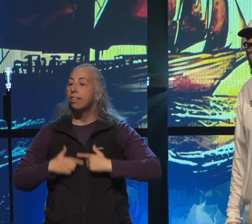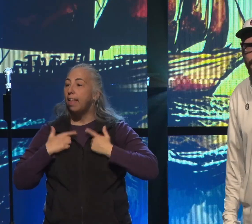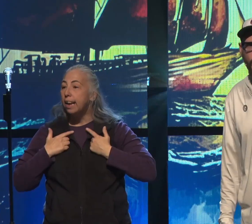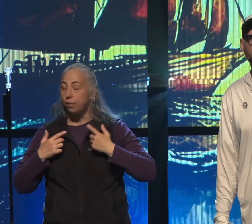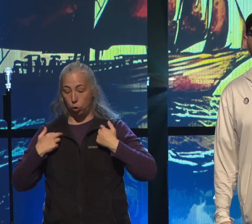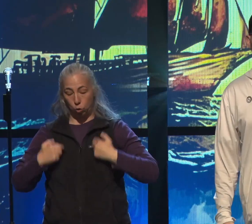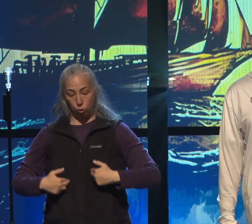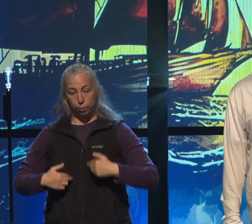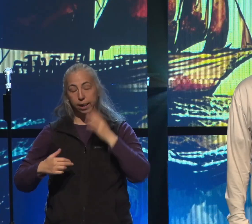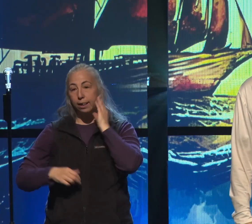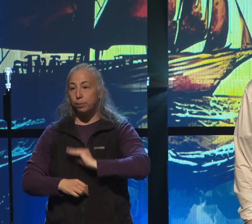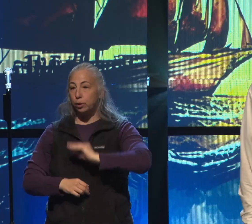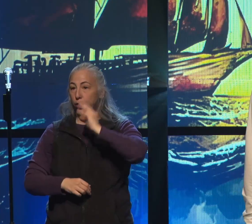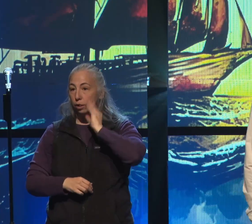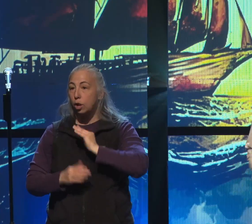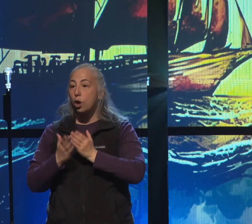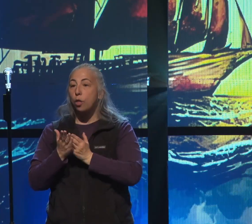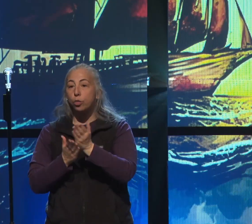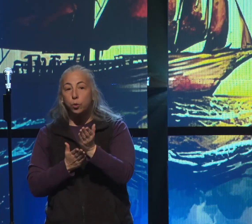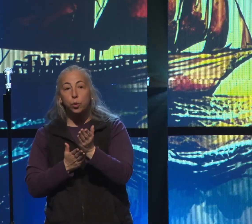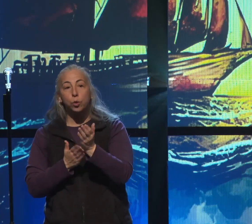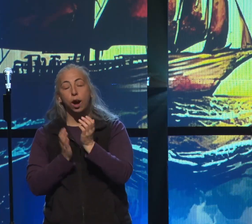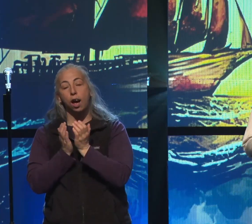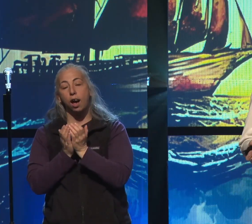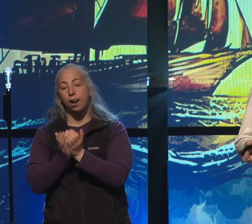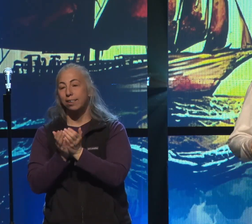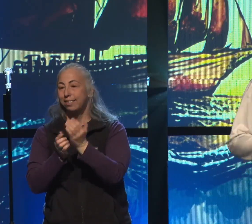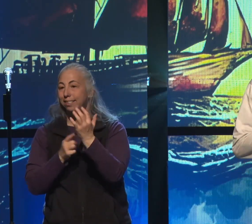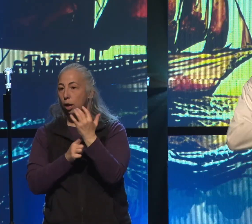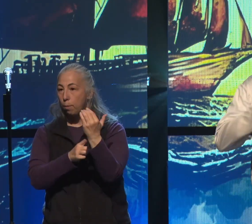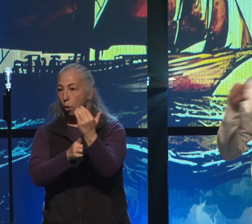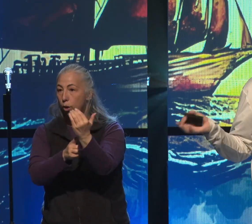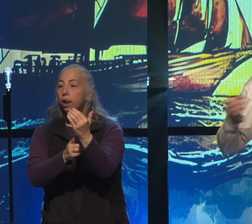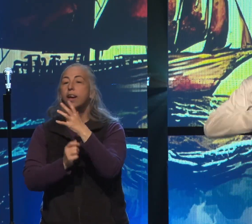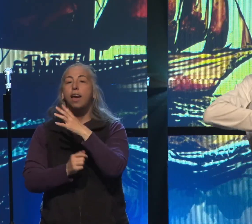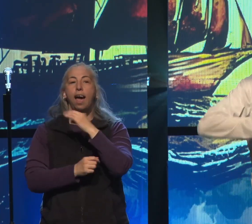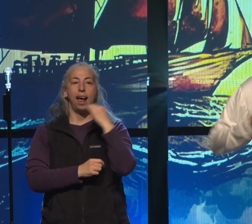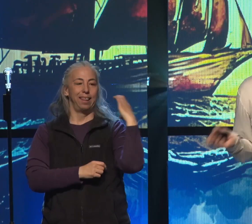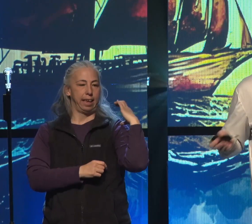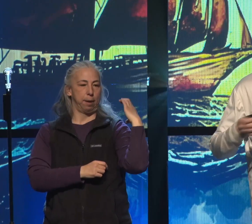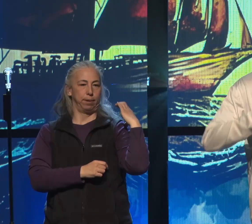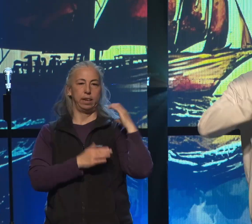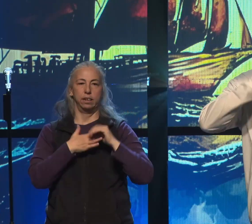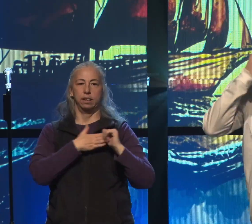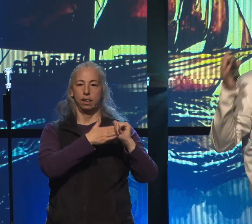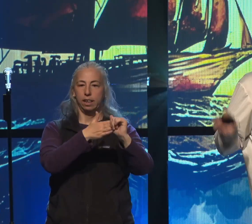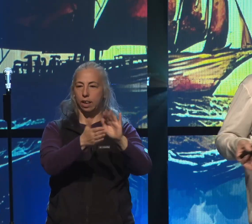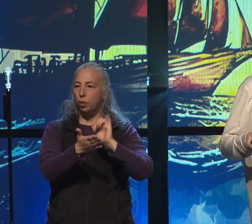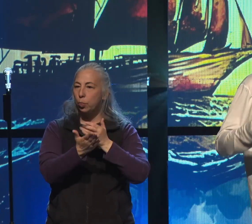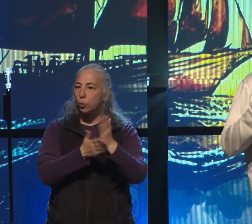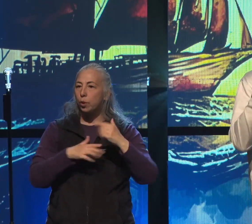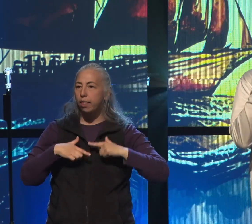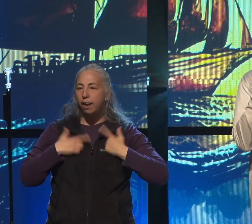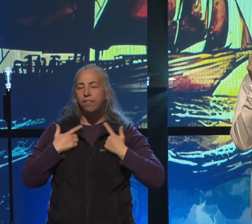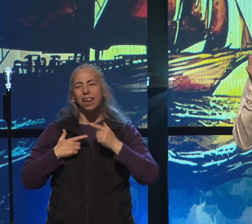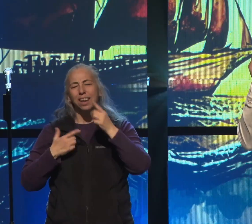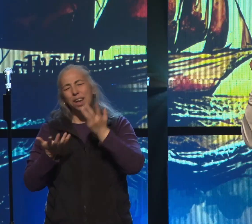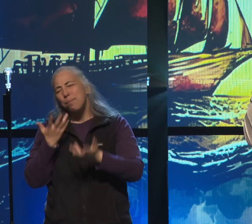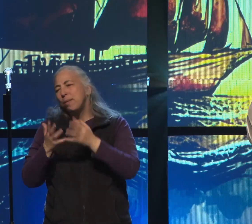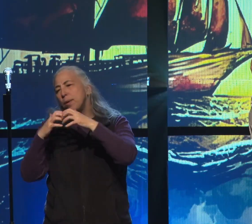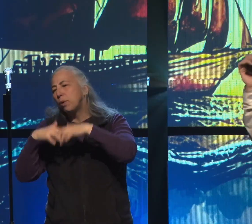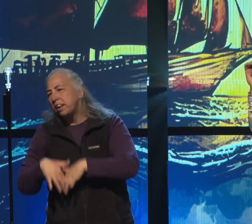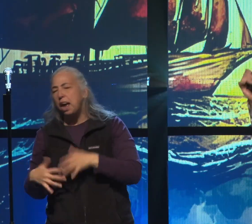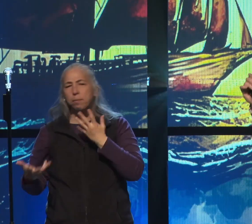of a sailboat and a captain. And the idea of this metaphor is not that it's perfect. It will break down. It could be confusing at times, but